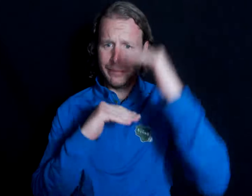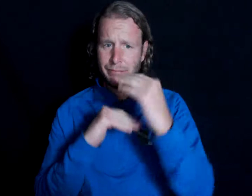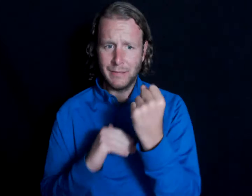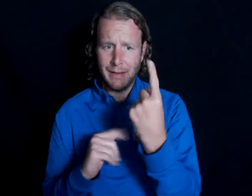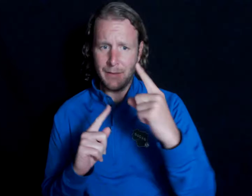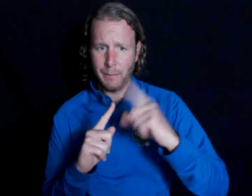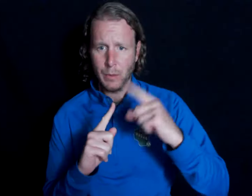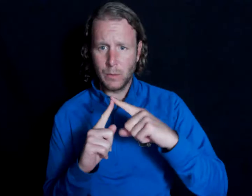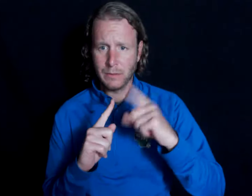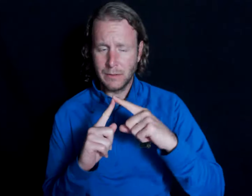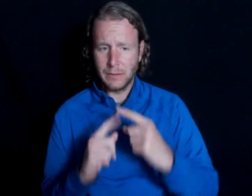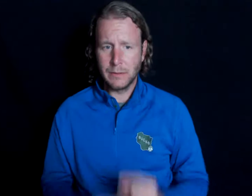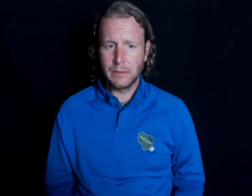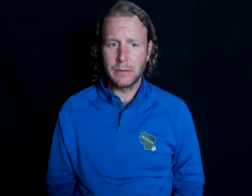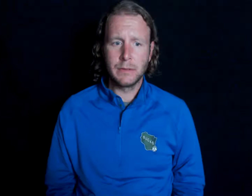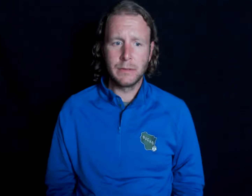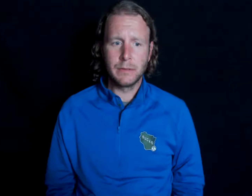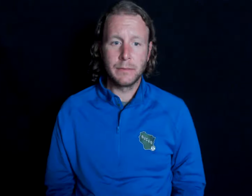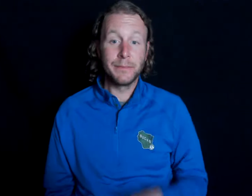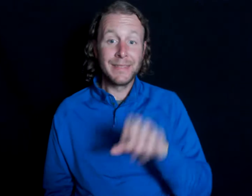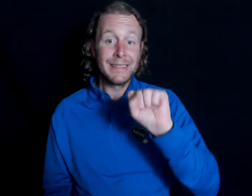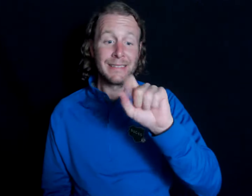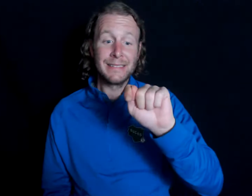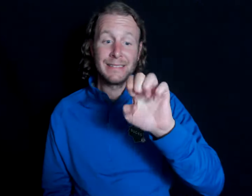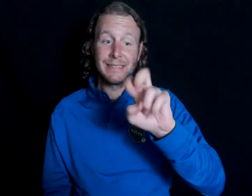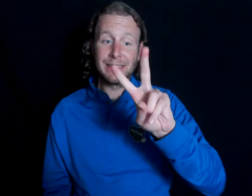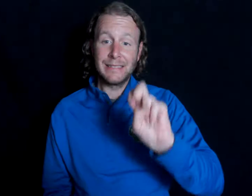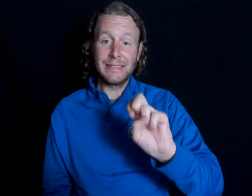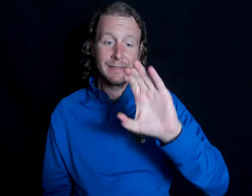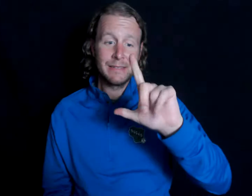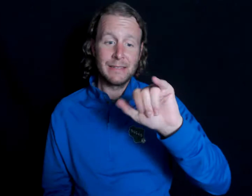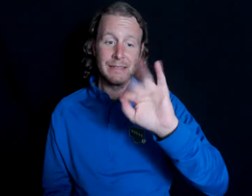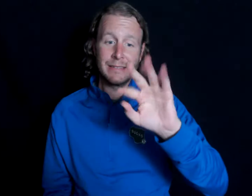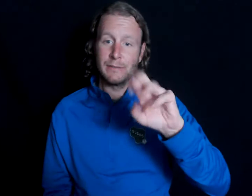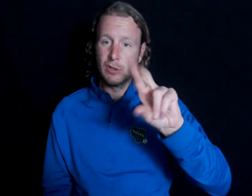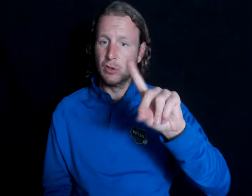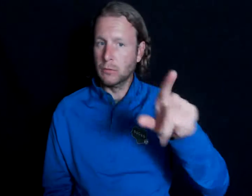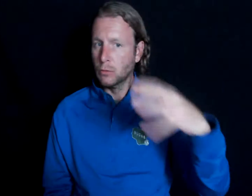on a Steve Clifford coach team. They are not going to stop.